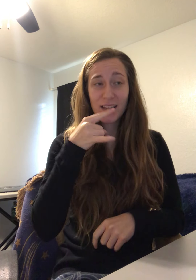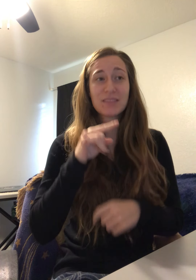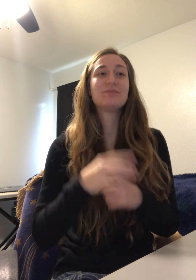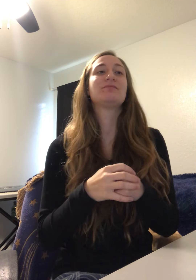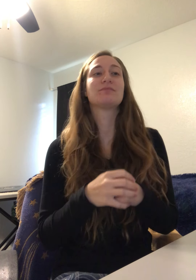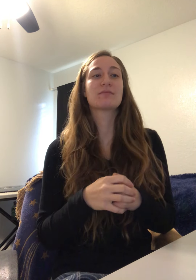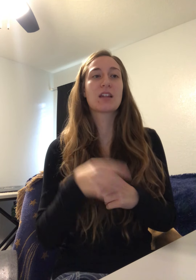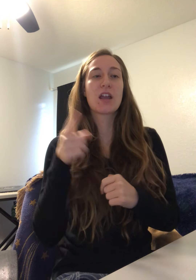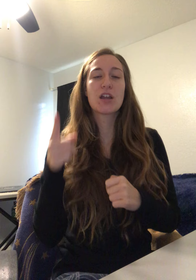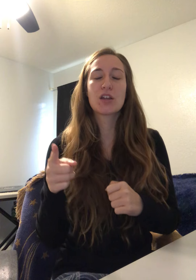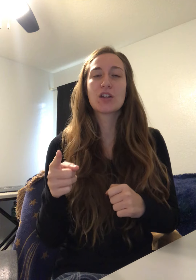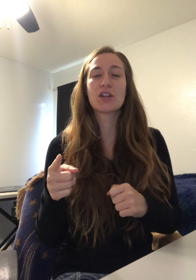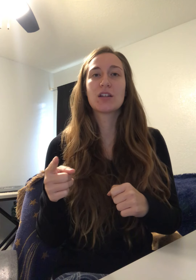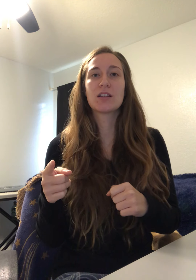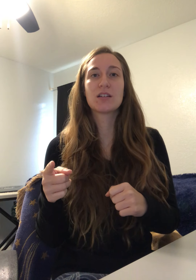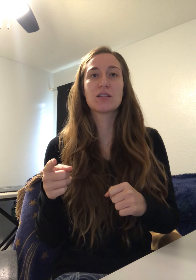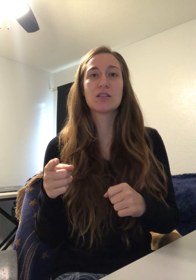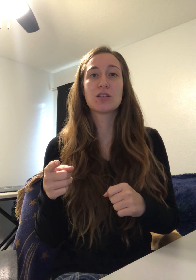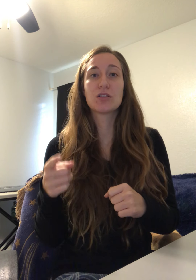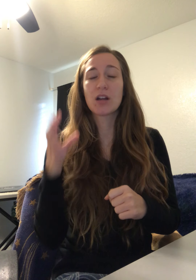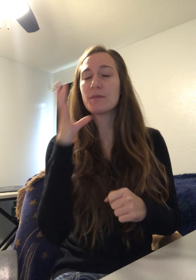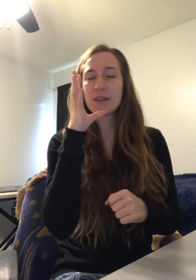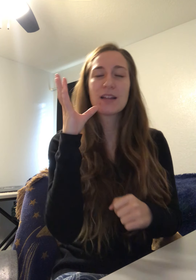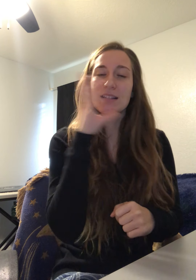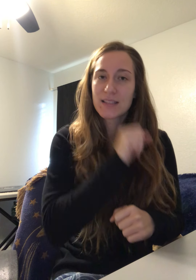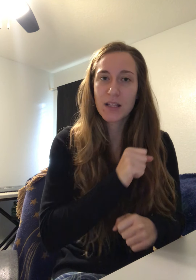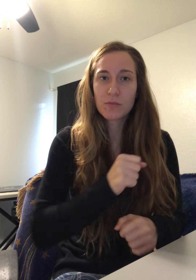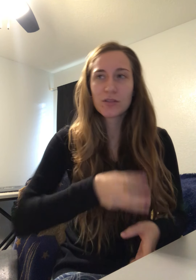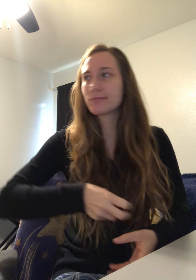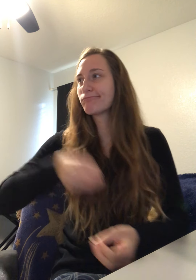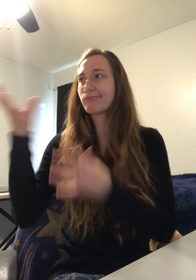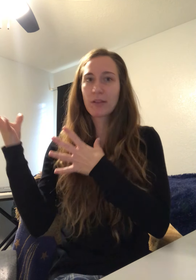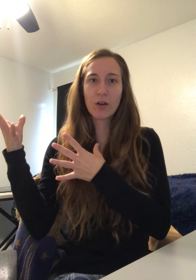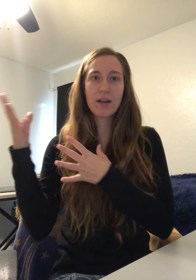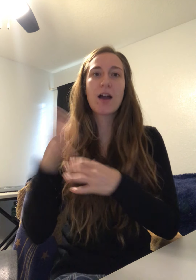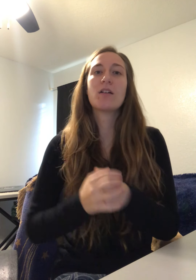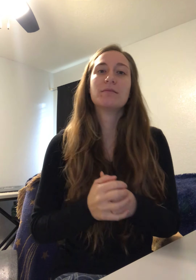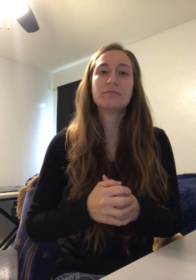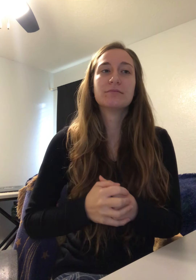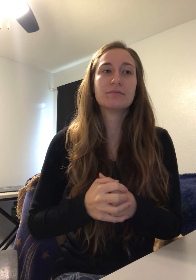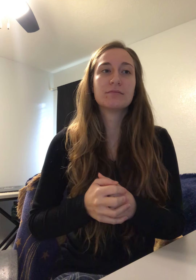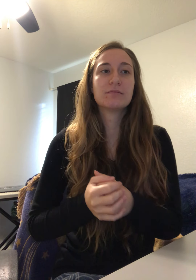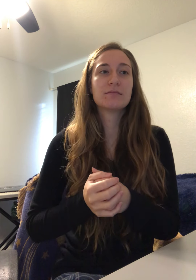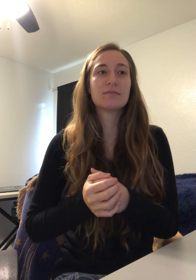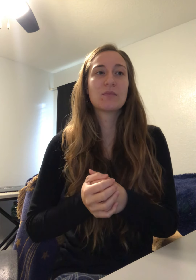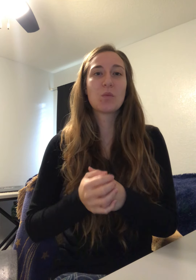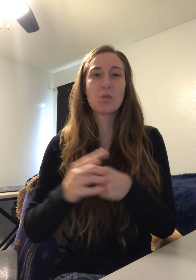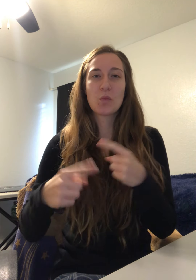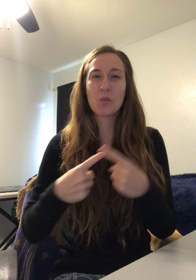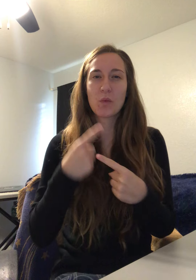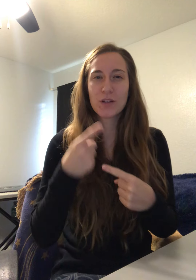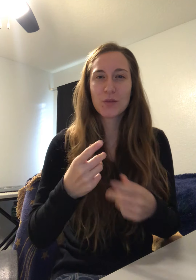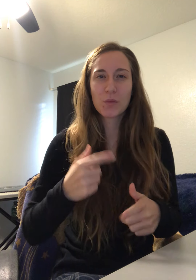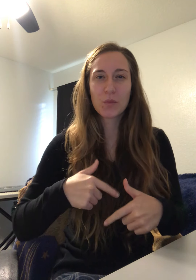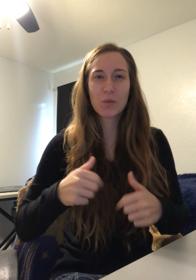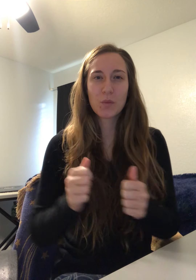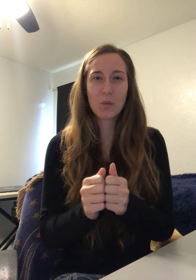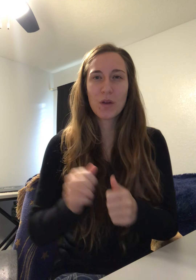them with kind of a soft curiosity where every moment you're like, who are you? What a gift this moment is. What a gift this